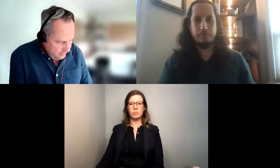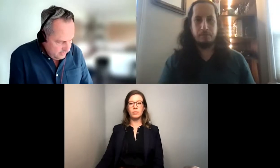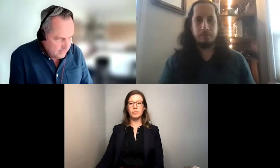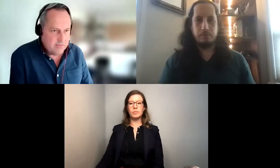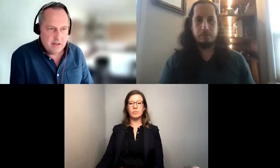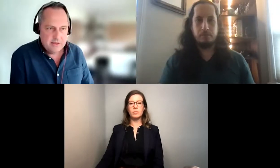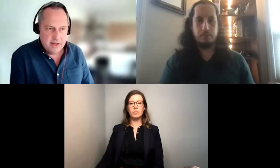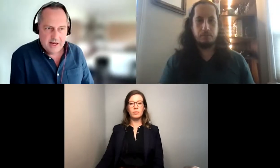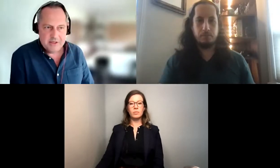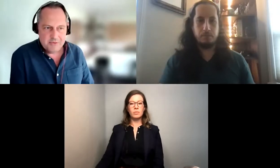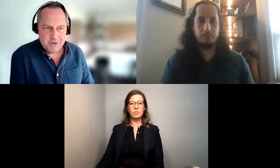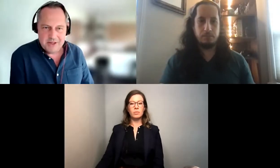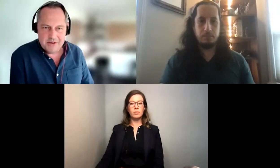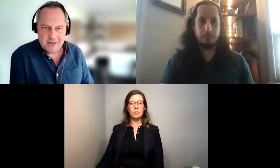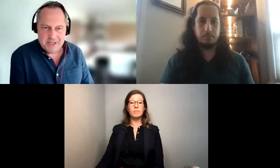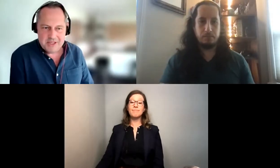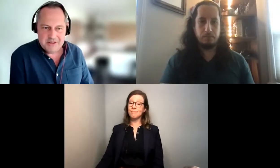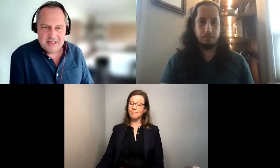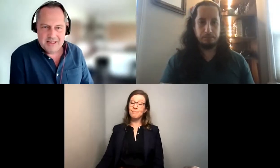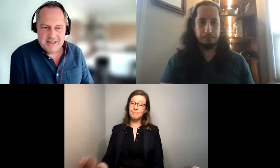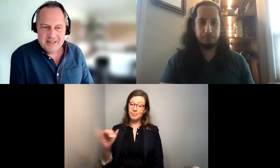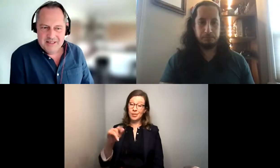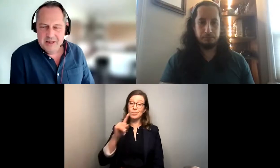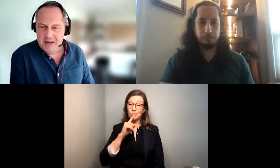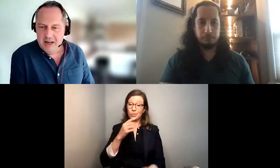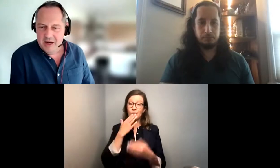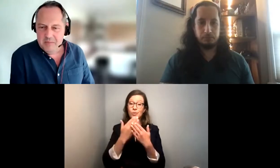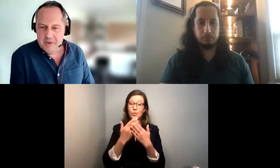source? That's a really good question.